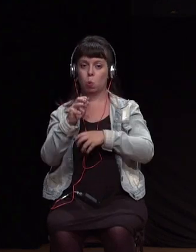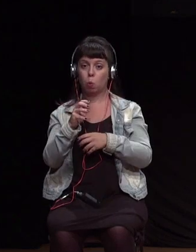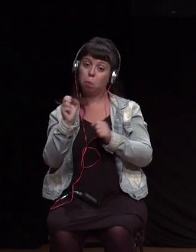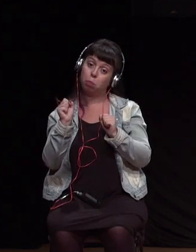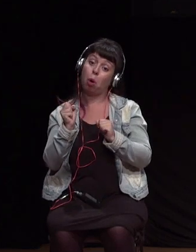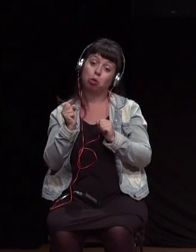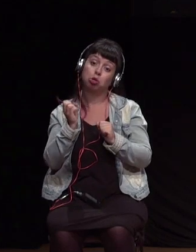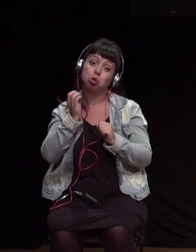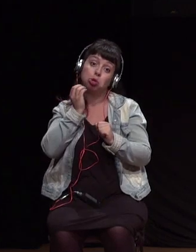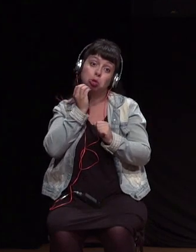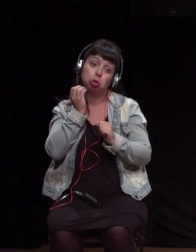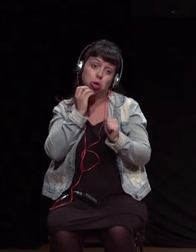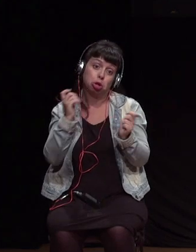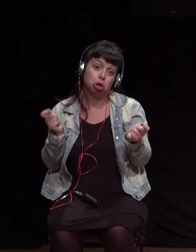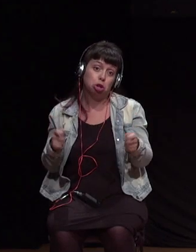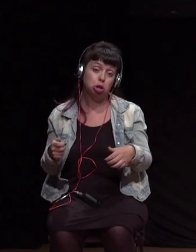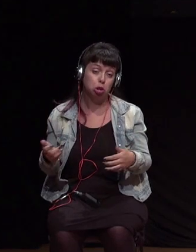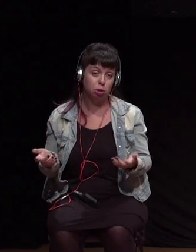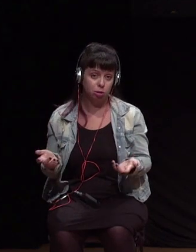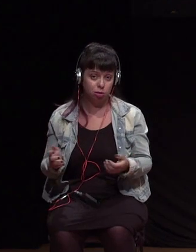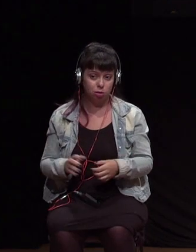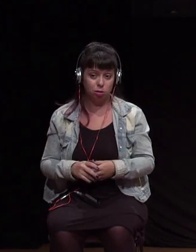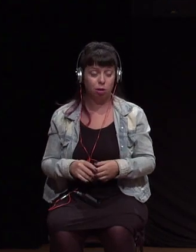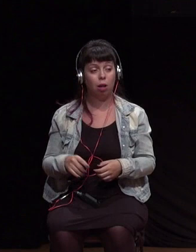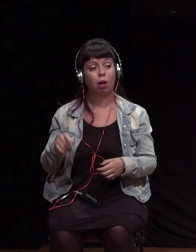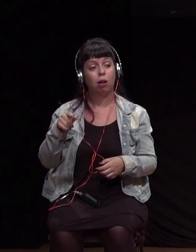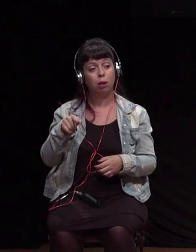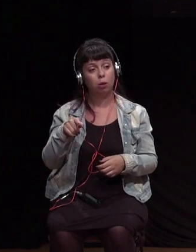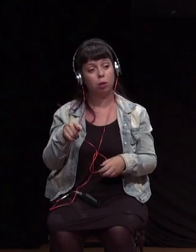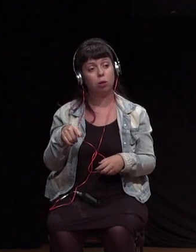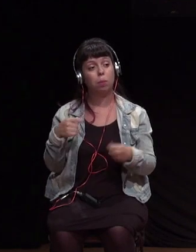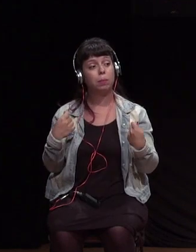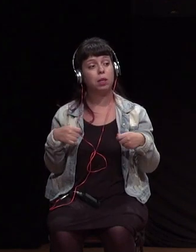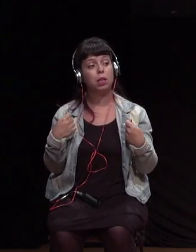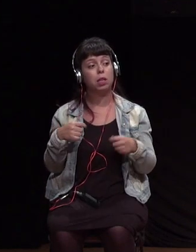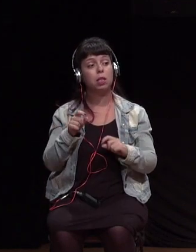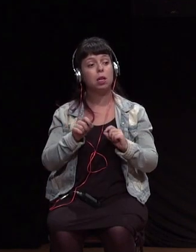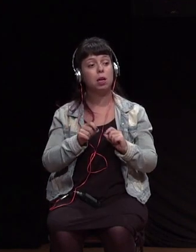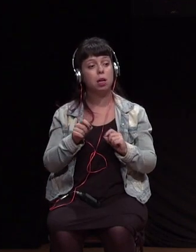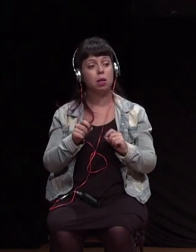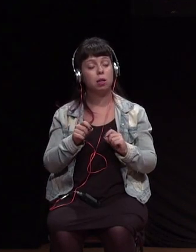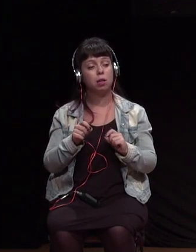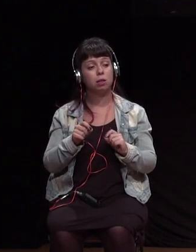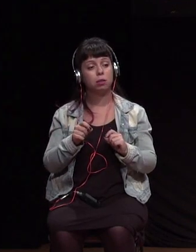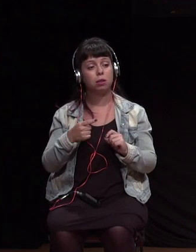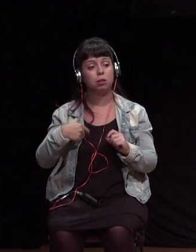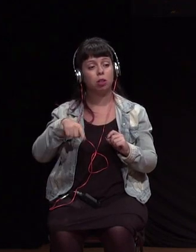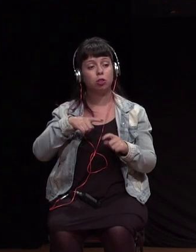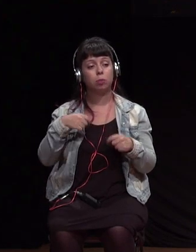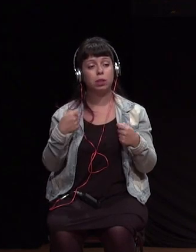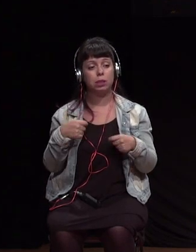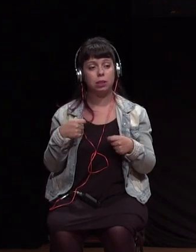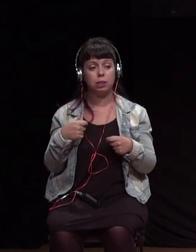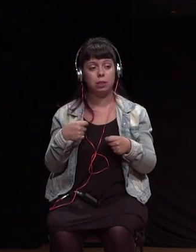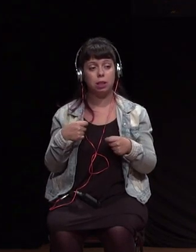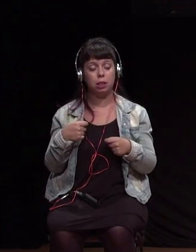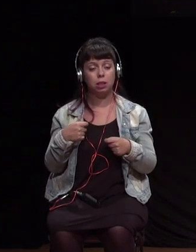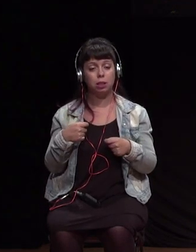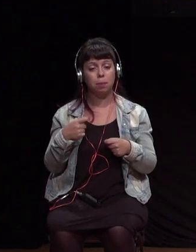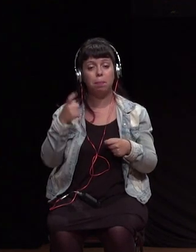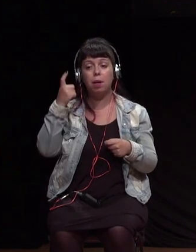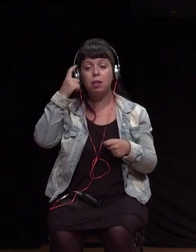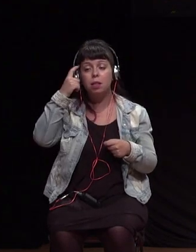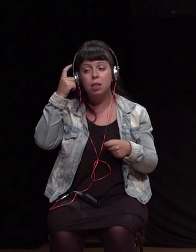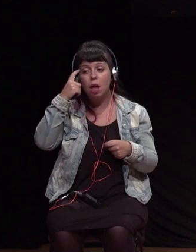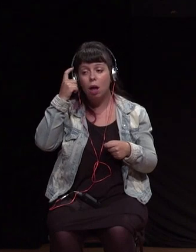it would also require us to significantly rethink whether what we are doing is actually a project that